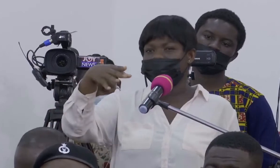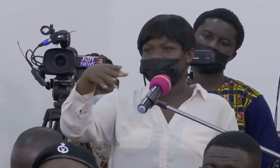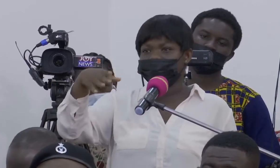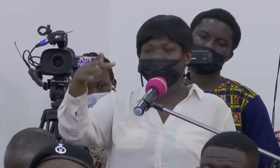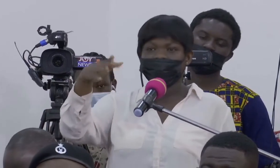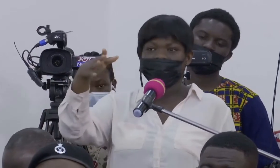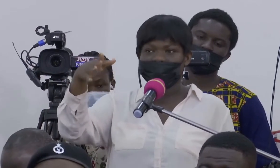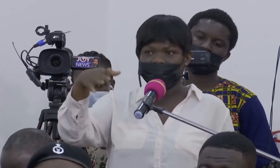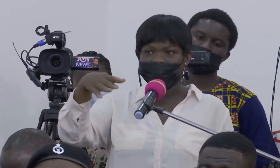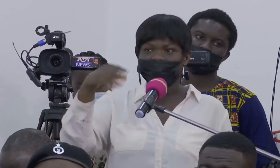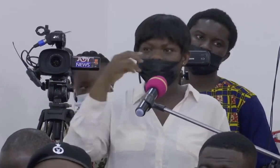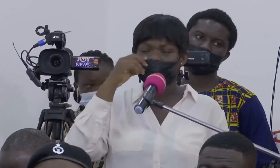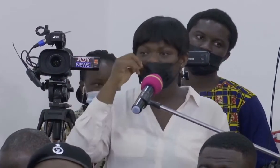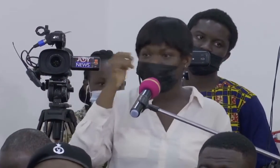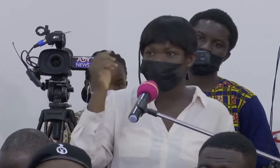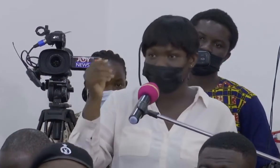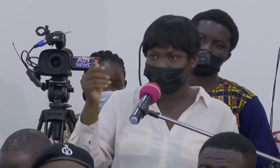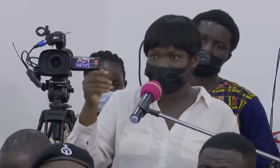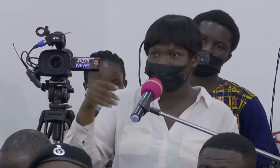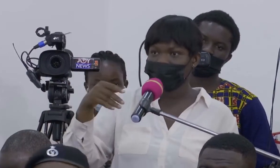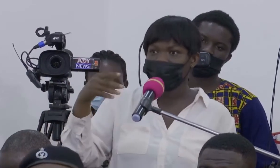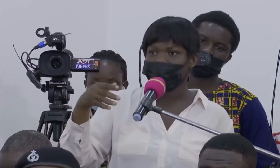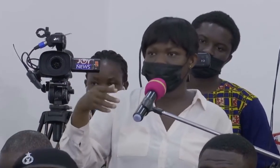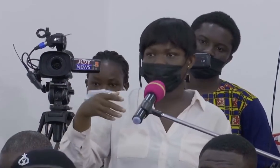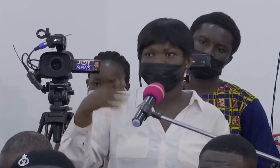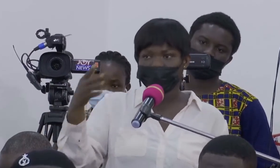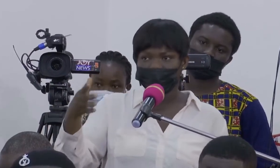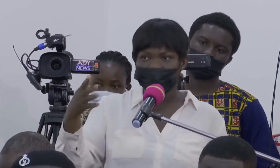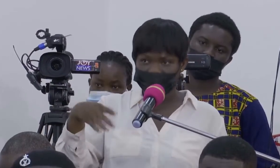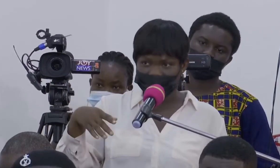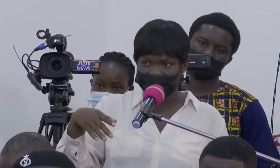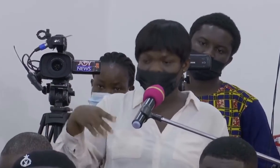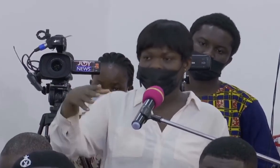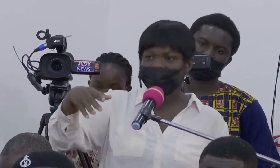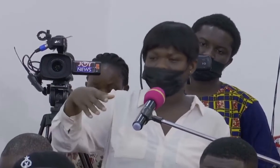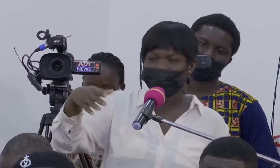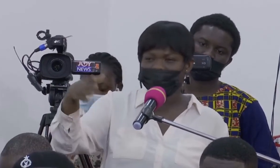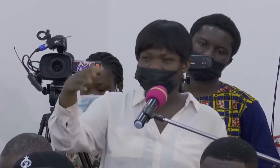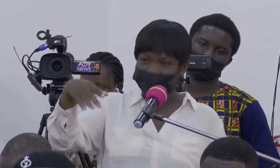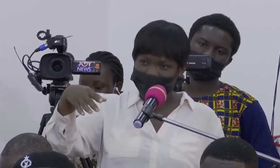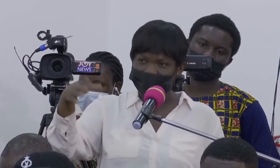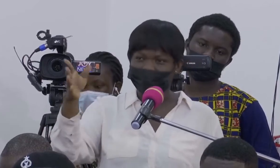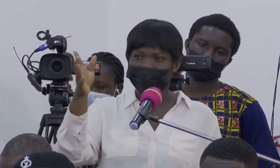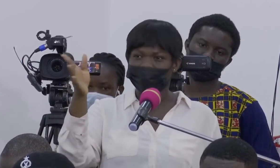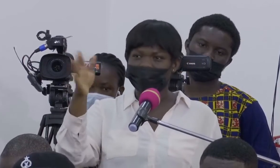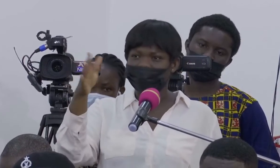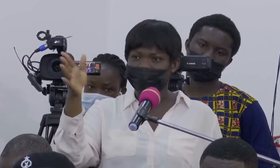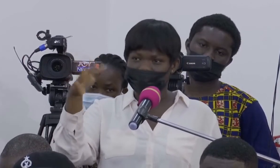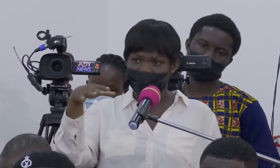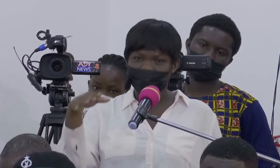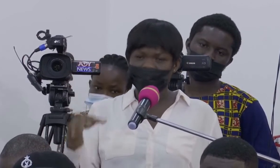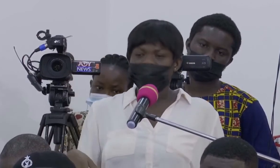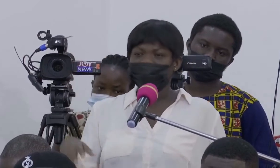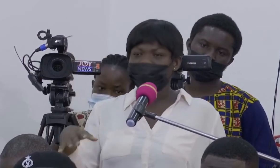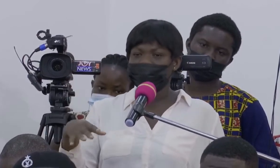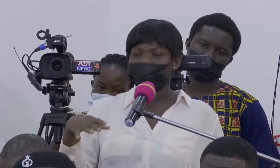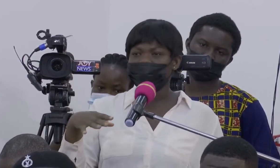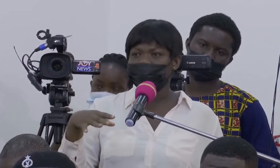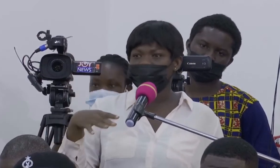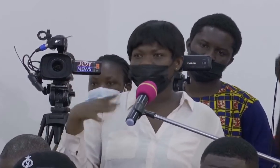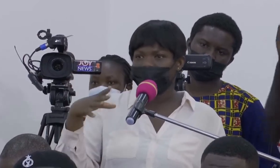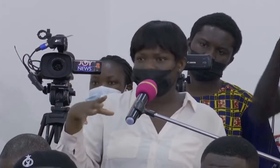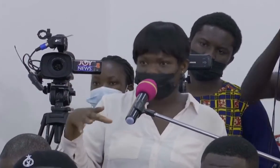the Ghana card, they have about 15 million people registered. And for the SNIT, we have about 4 million. So